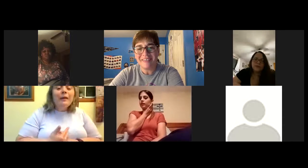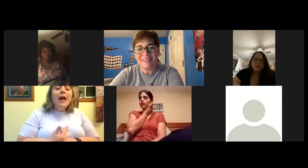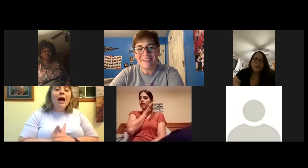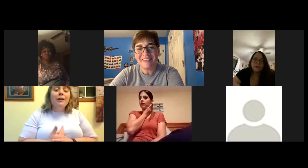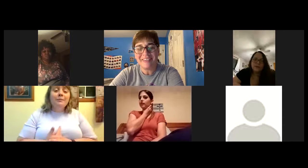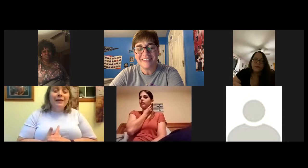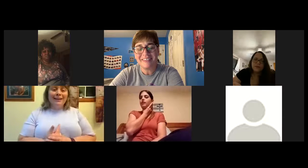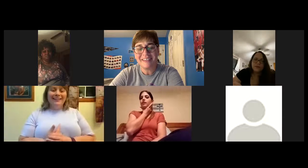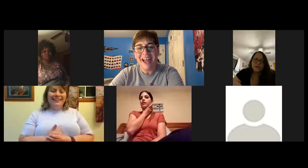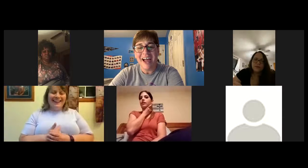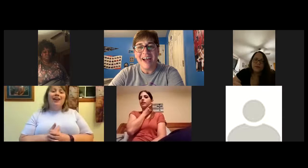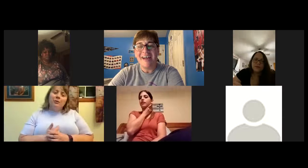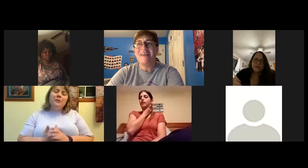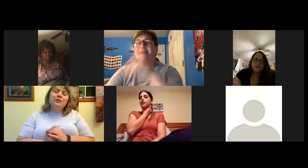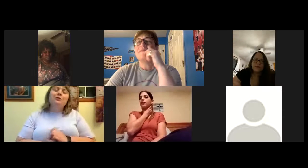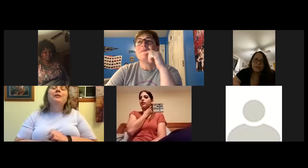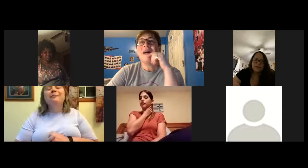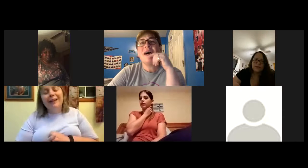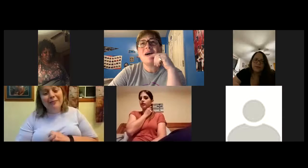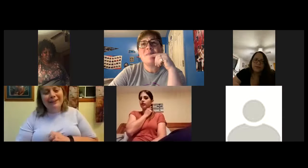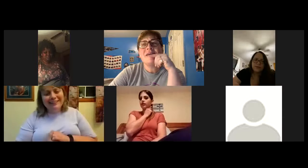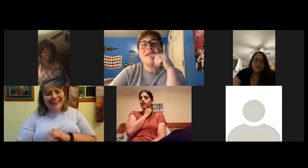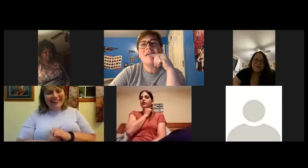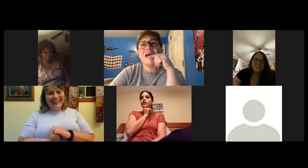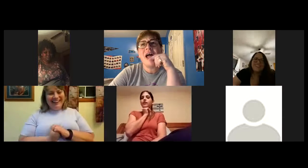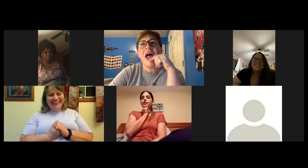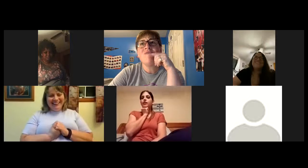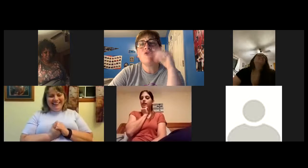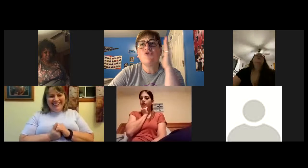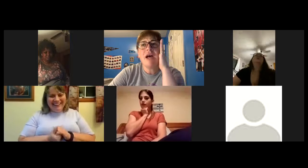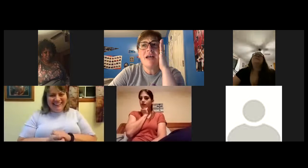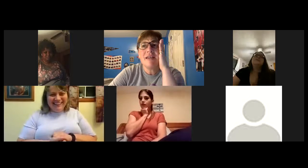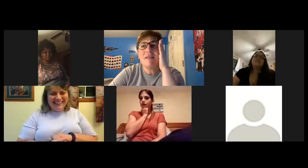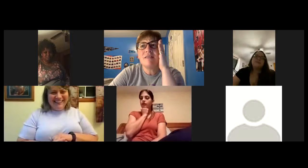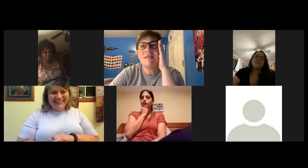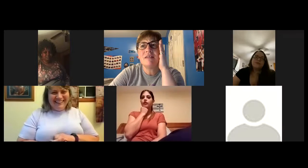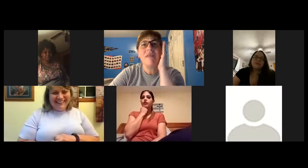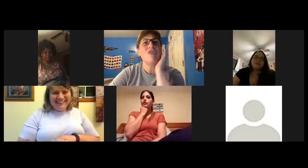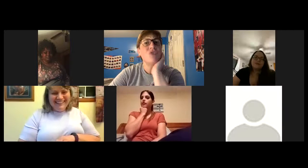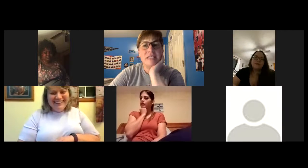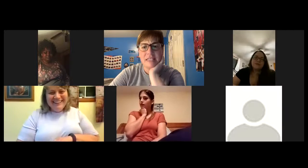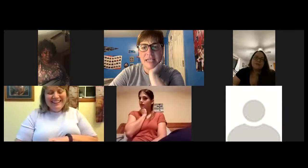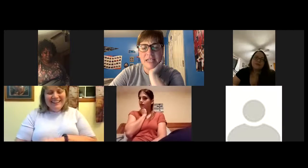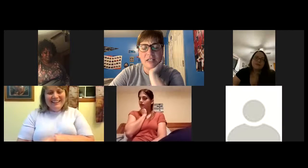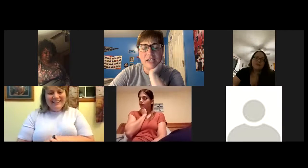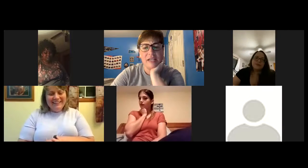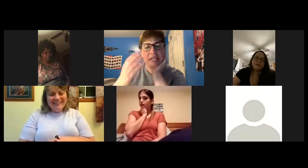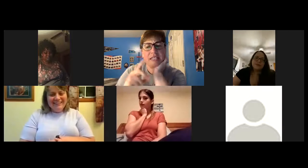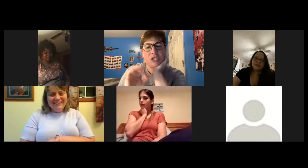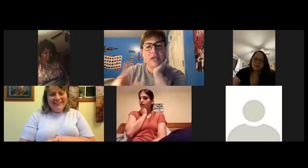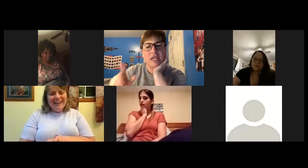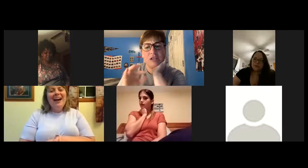special? I know I'm special, but have you tried singing it